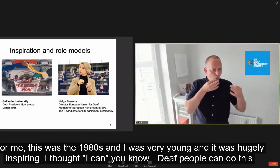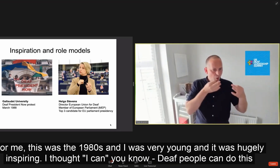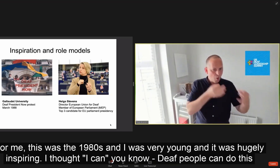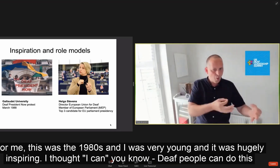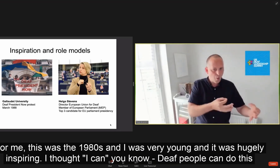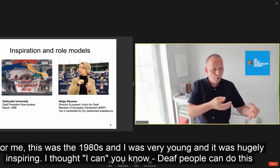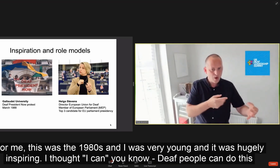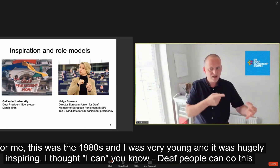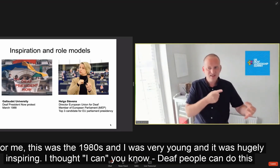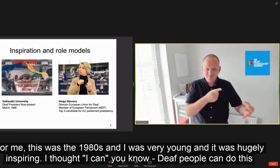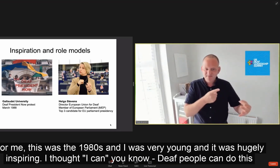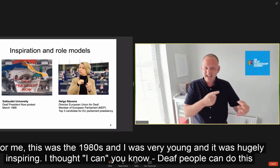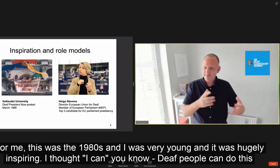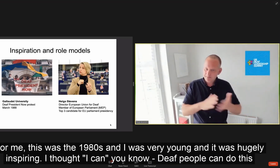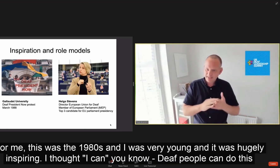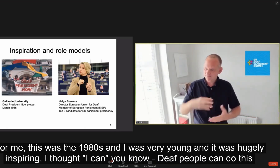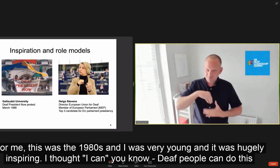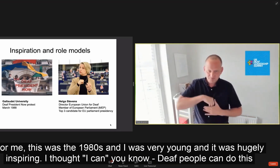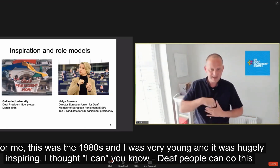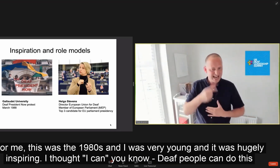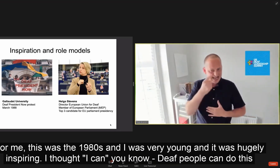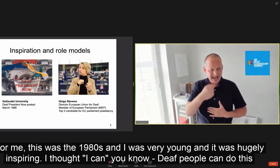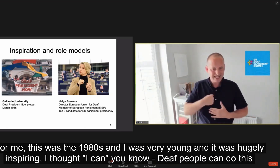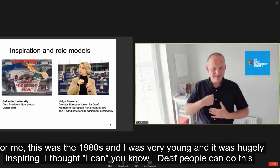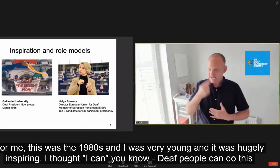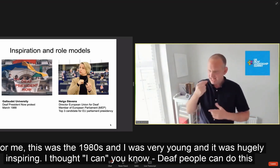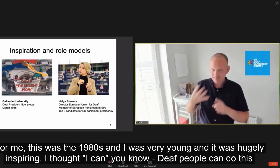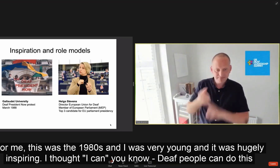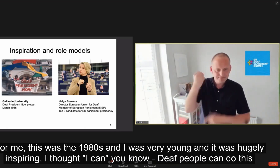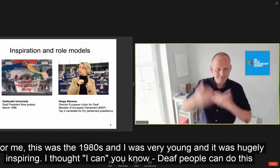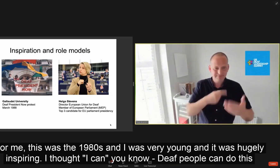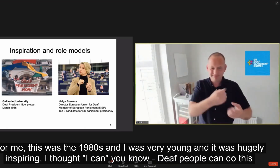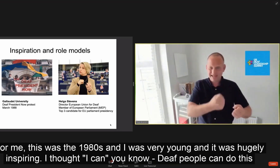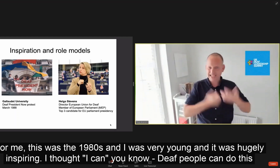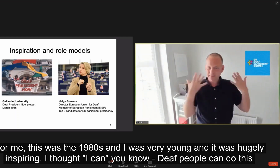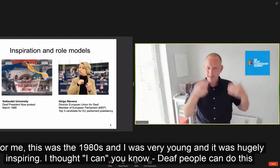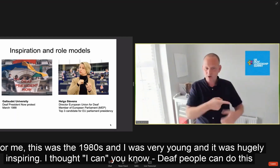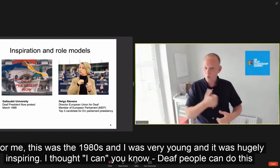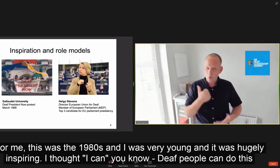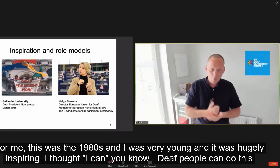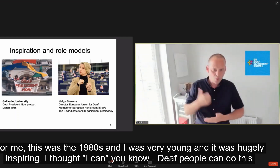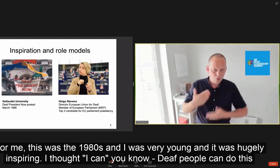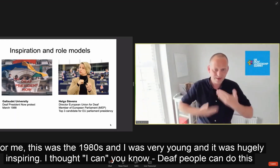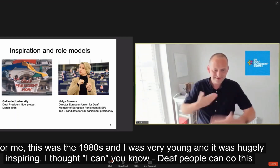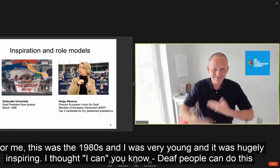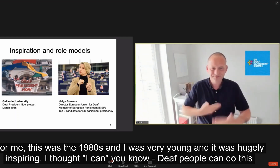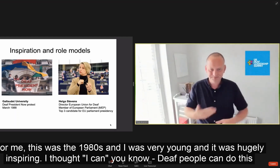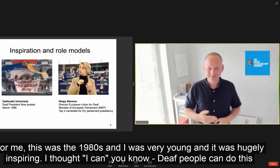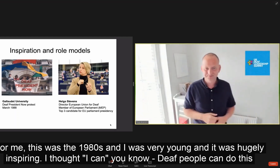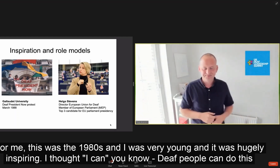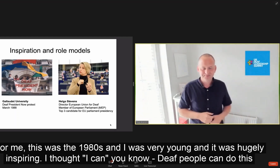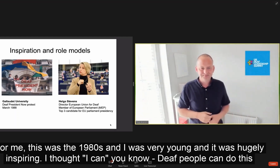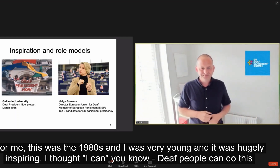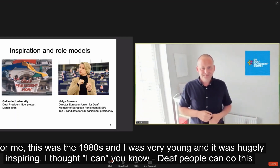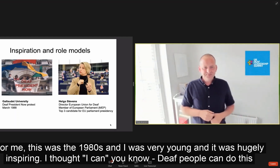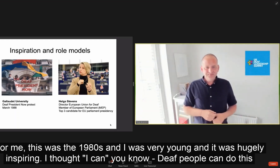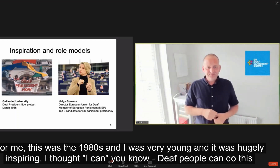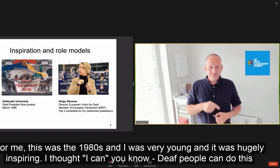the 1980s. I was very young, and it was hugely inspiring. And I thought, I can, deaf people can do this. We can